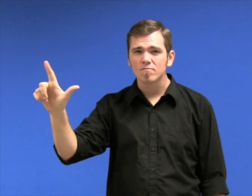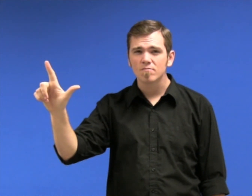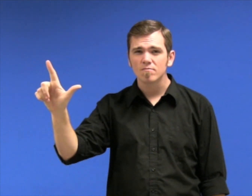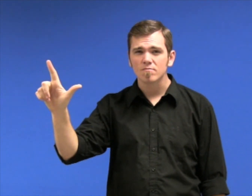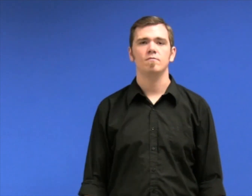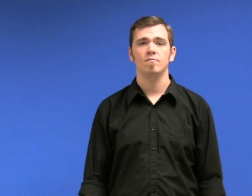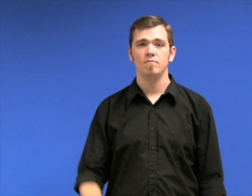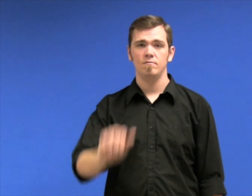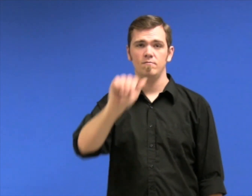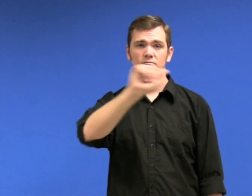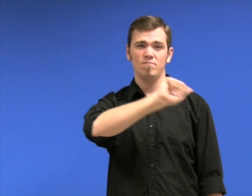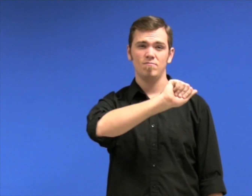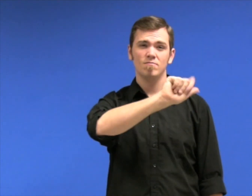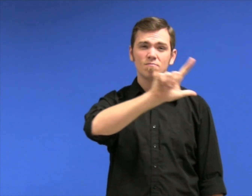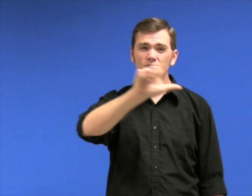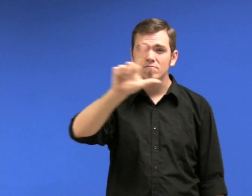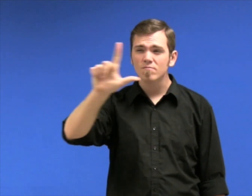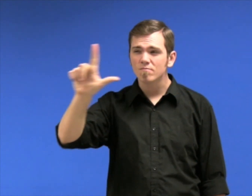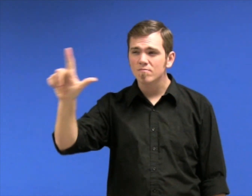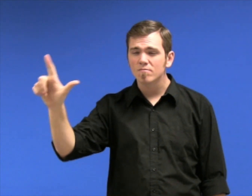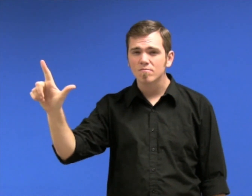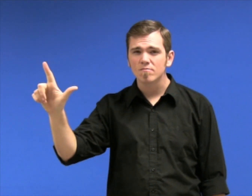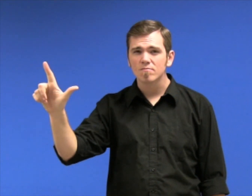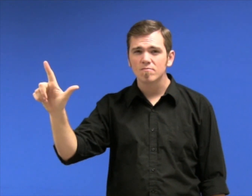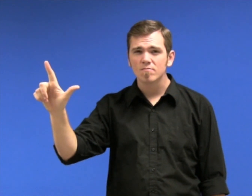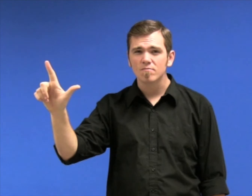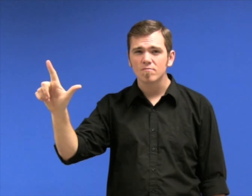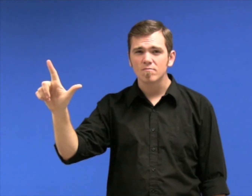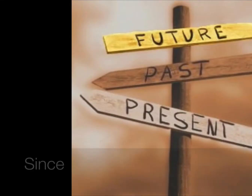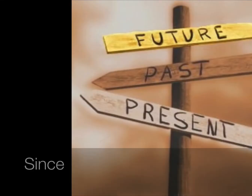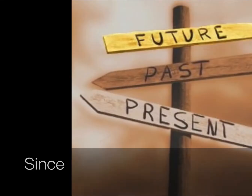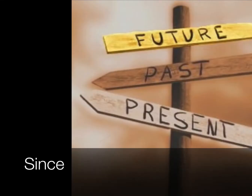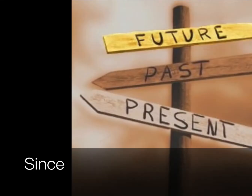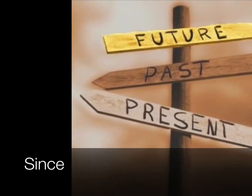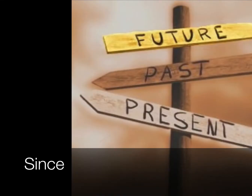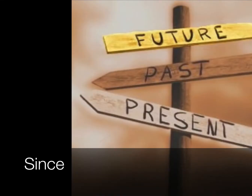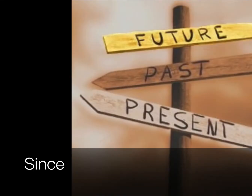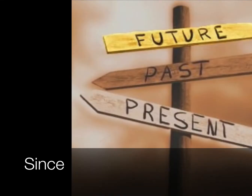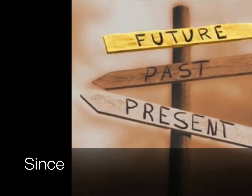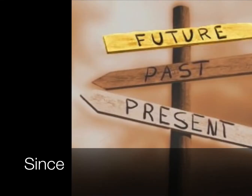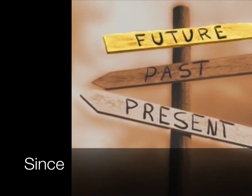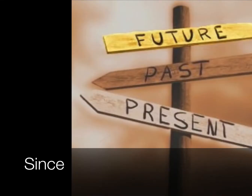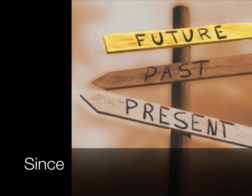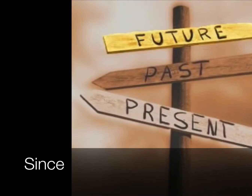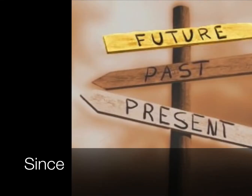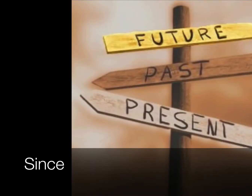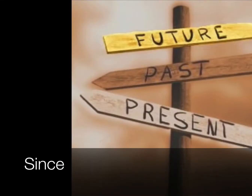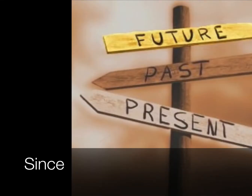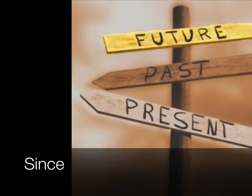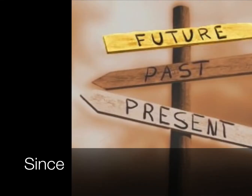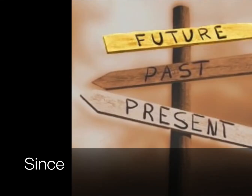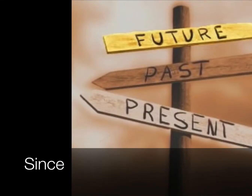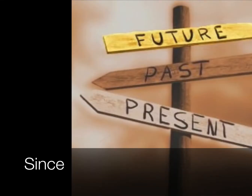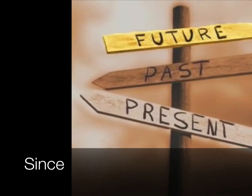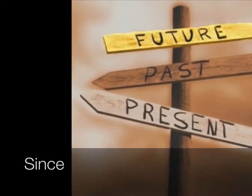So you're really impressed with all of what's going on. So all. All right, the sign for since.